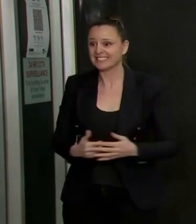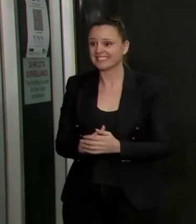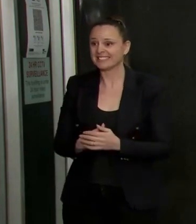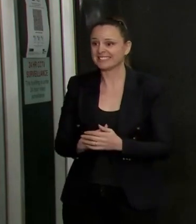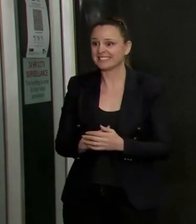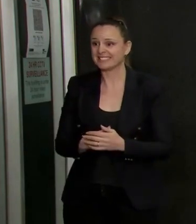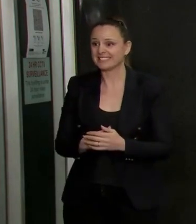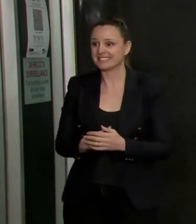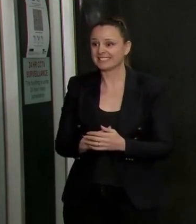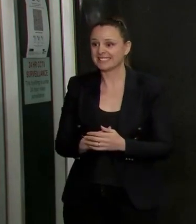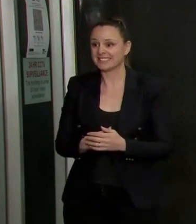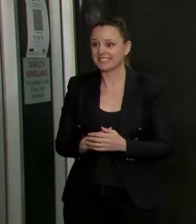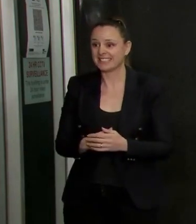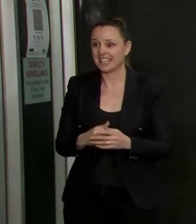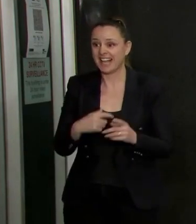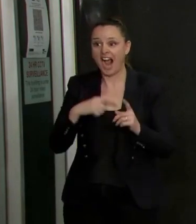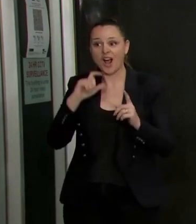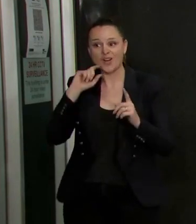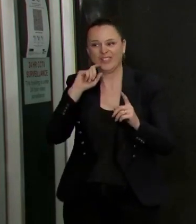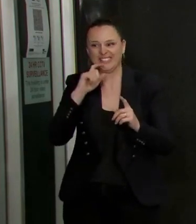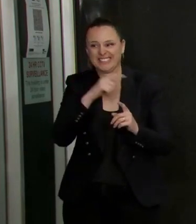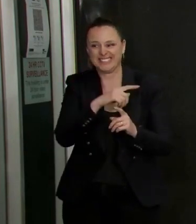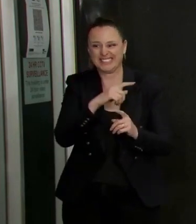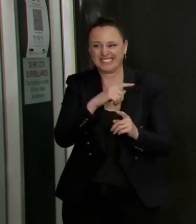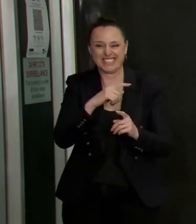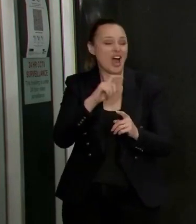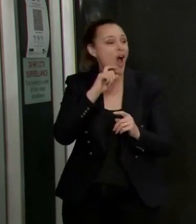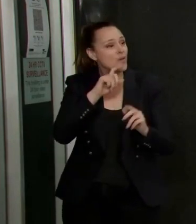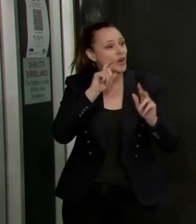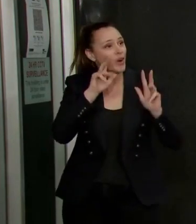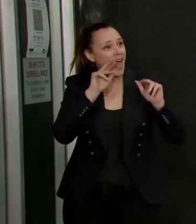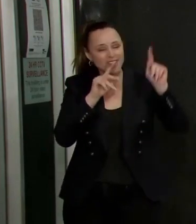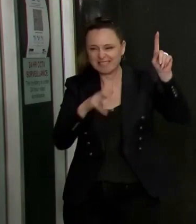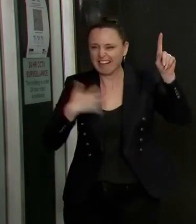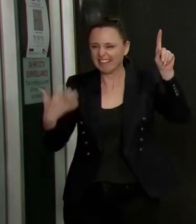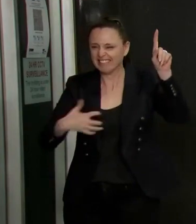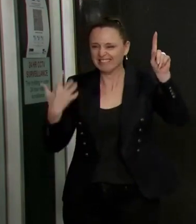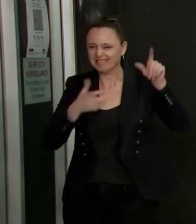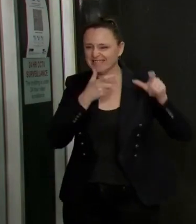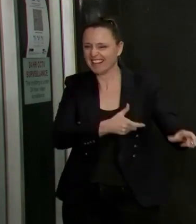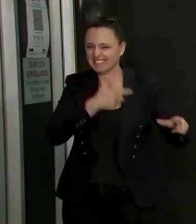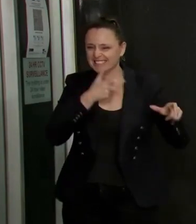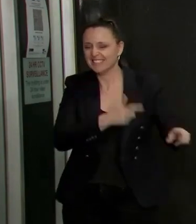with that, I can tell you. Victoria in some trouble now at 6 for 8.01.